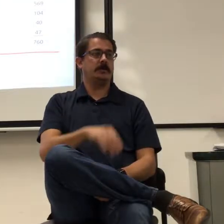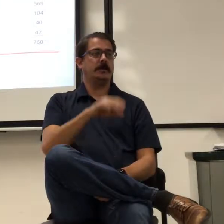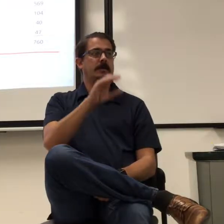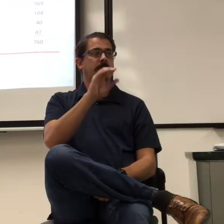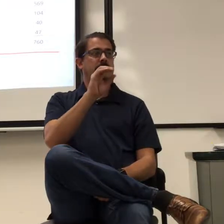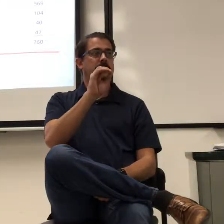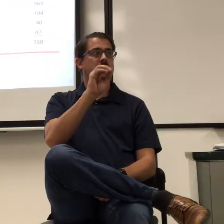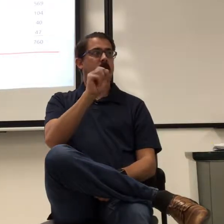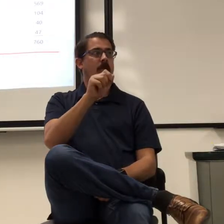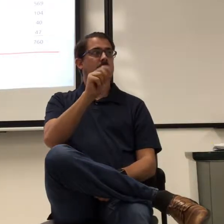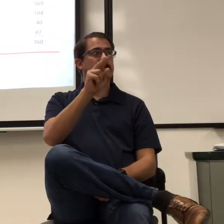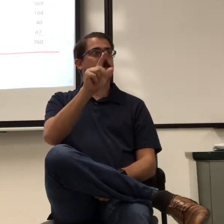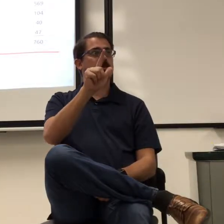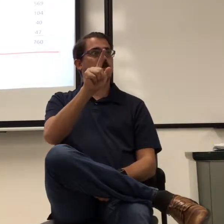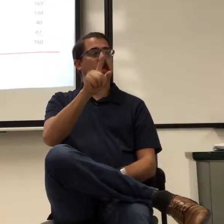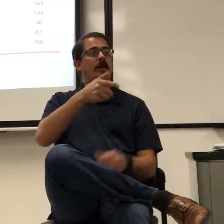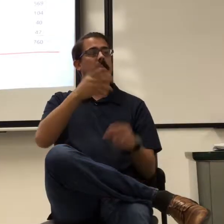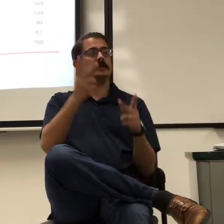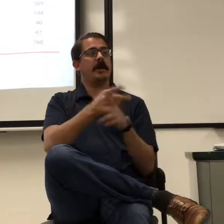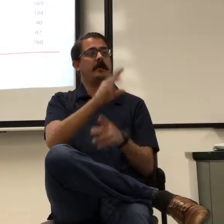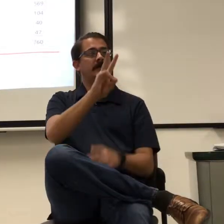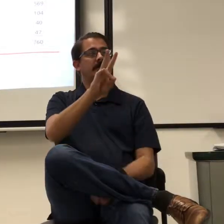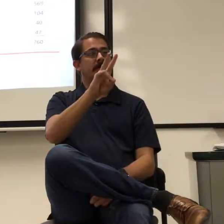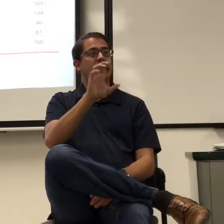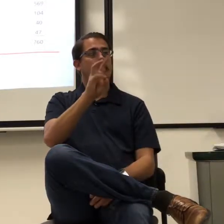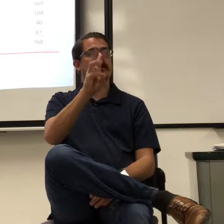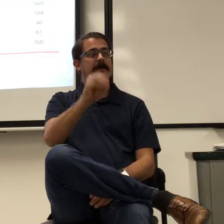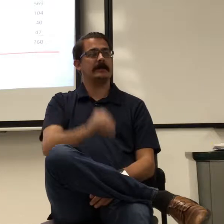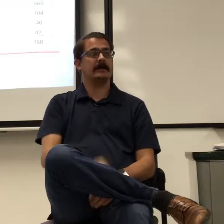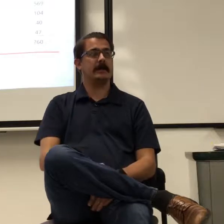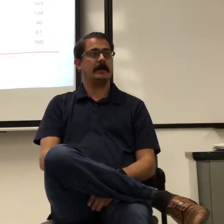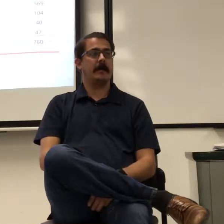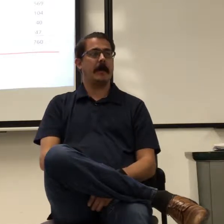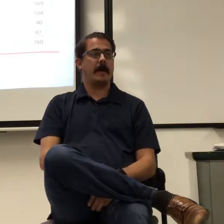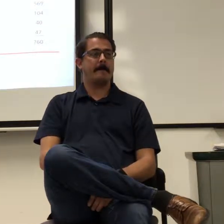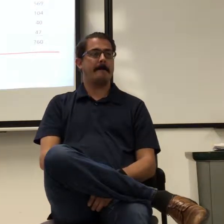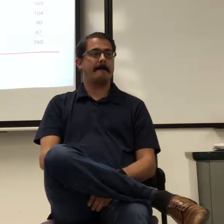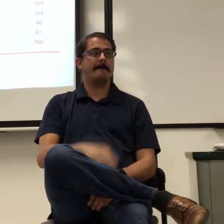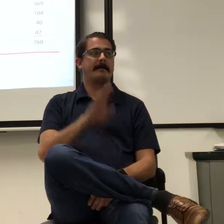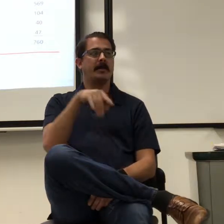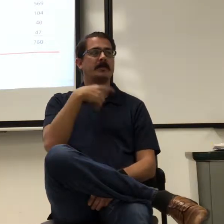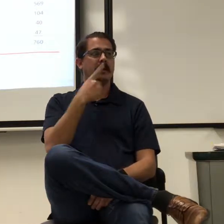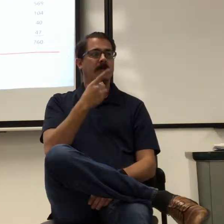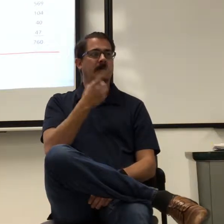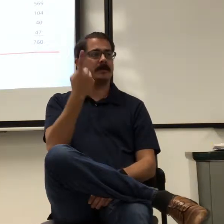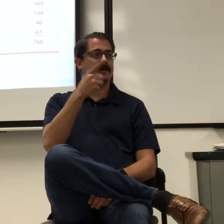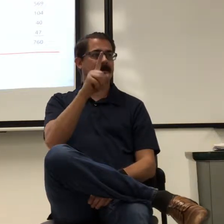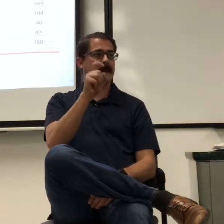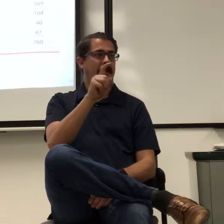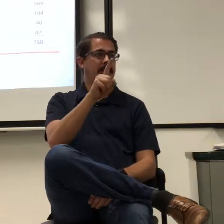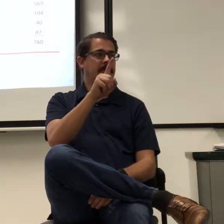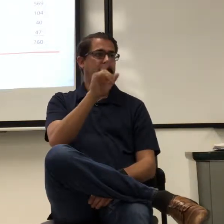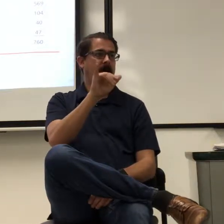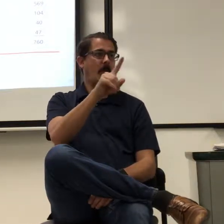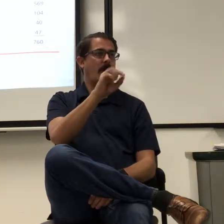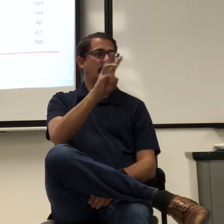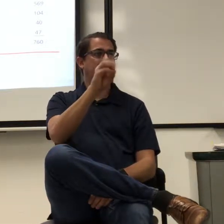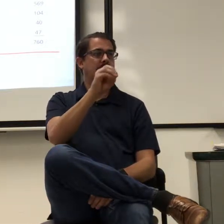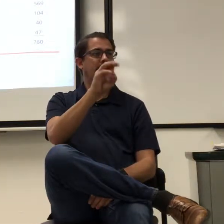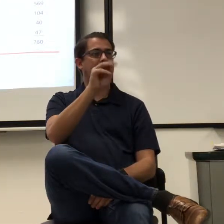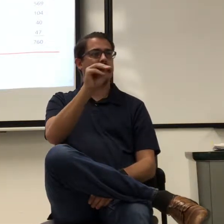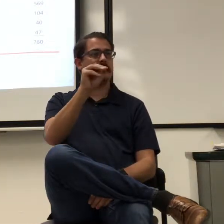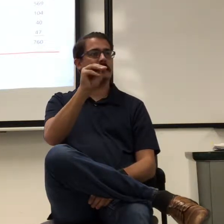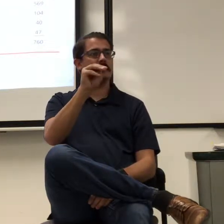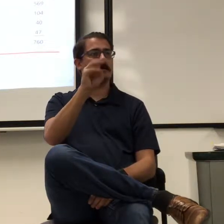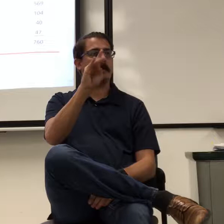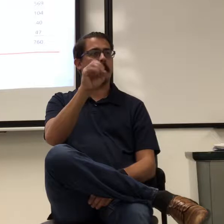times 760, right? And that would give you something like 160 millimeters of mercury